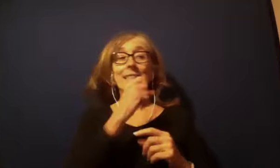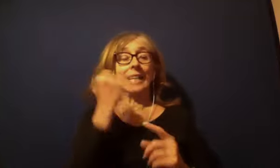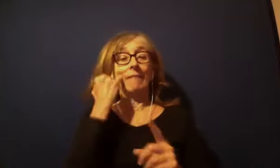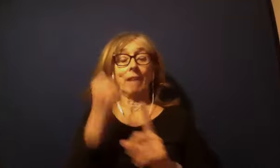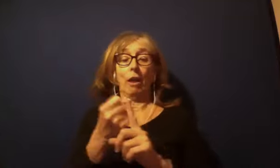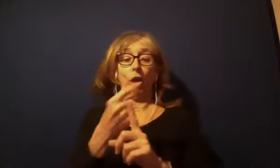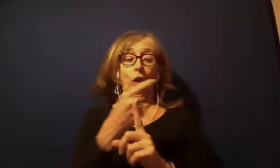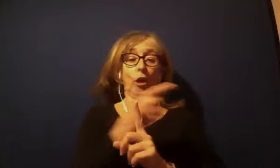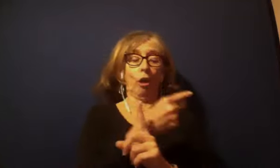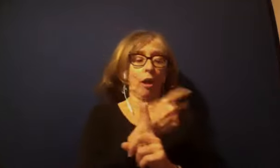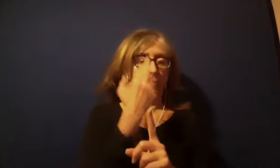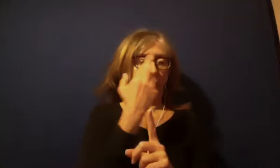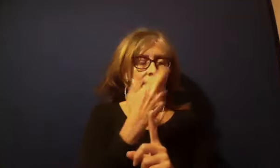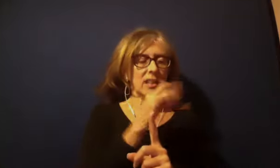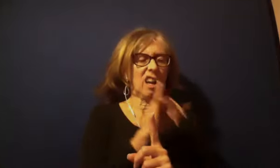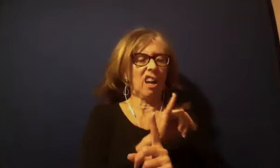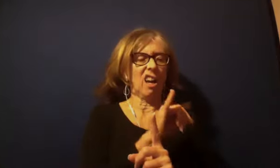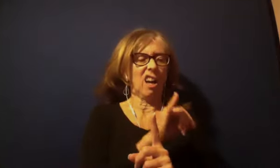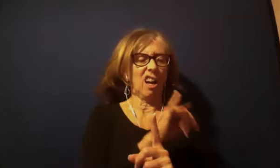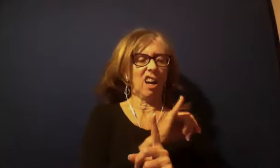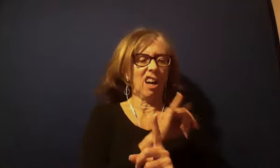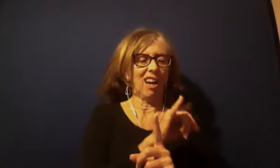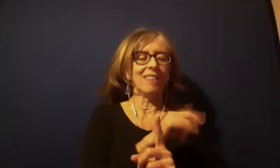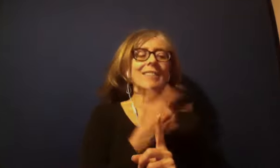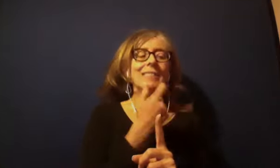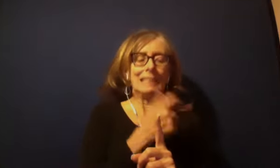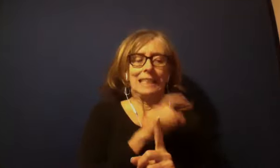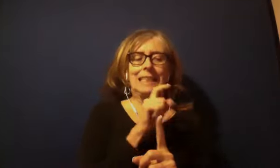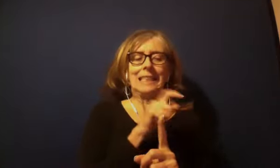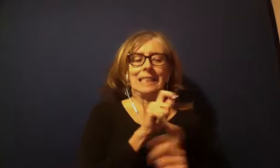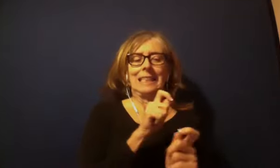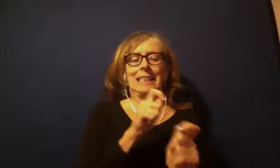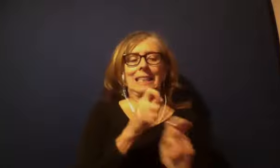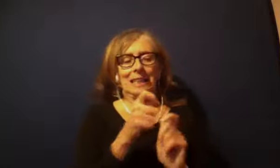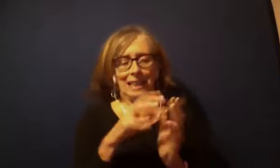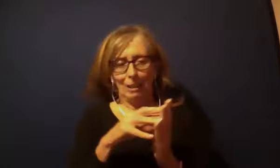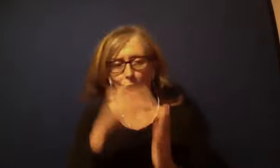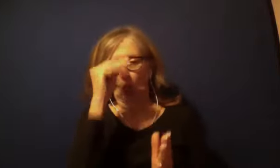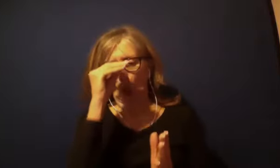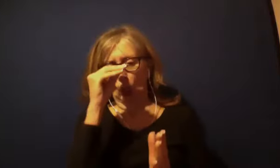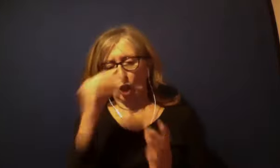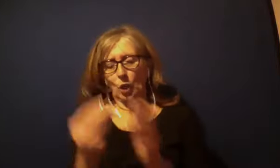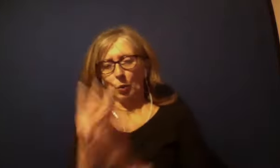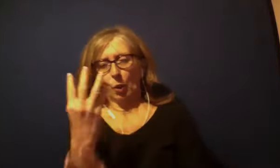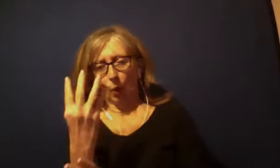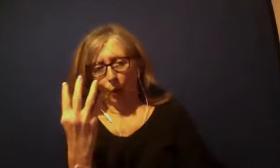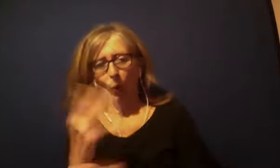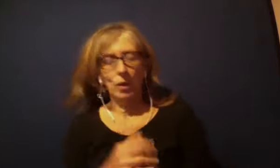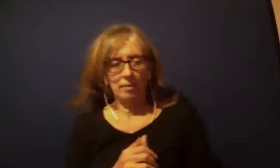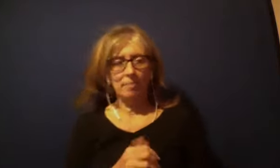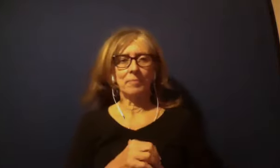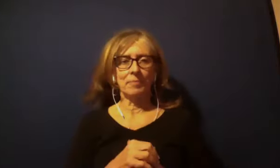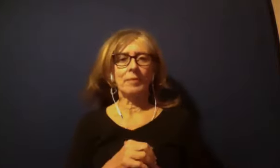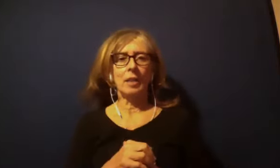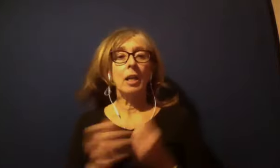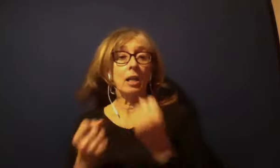get to the heart of it there, and continue to learn and grow and develop and have some sort of purpose or meaning in my life. Like, sponsorship is